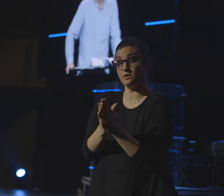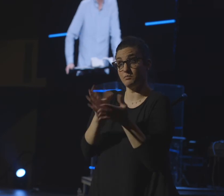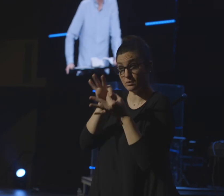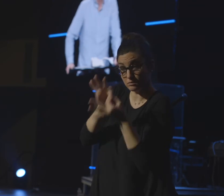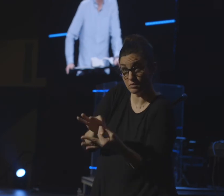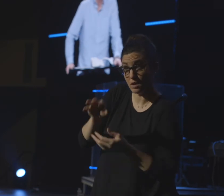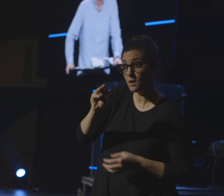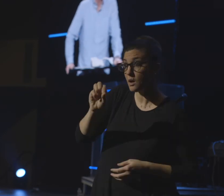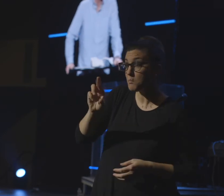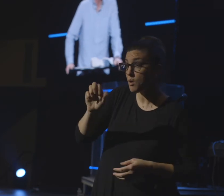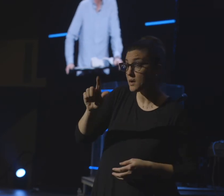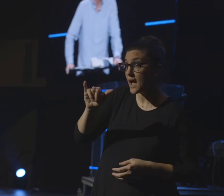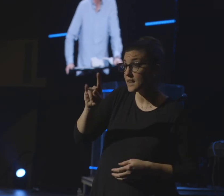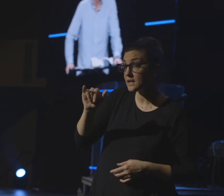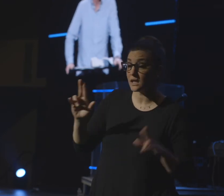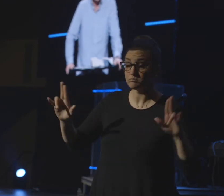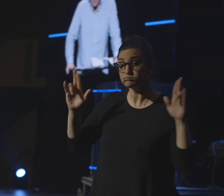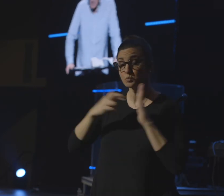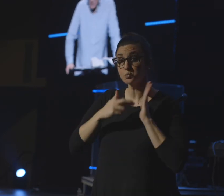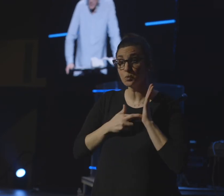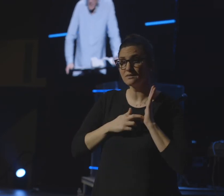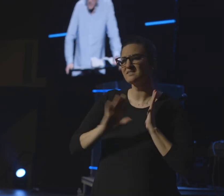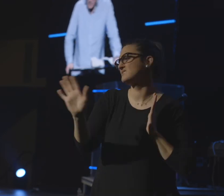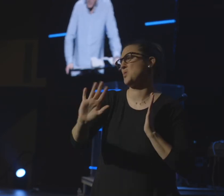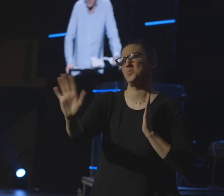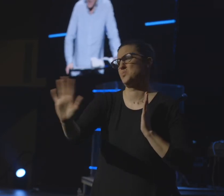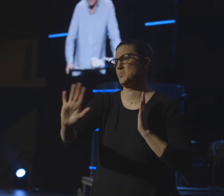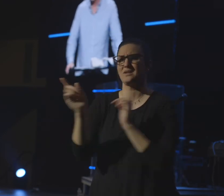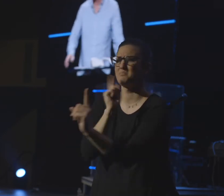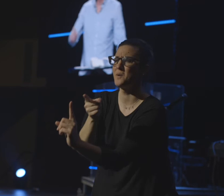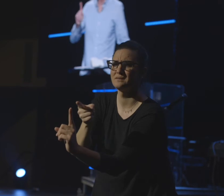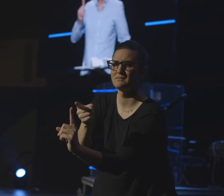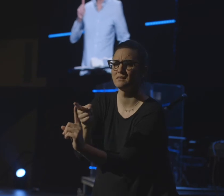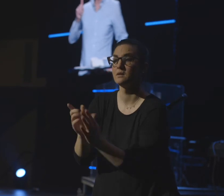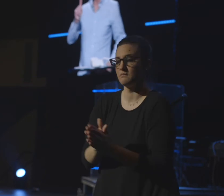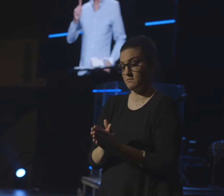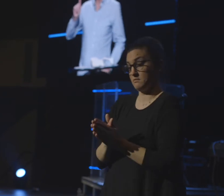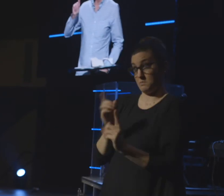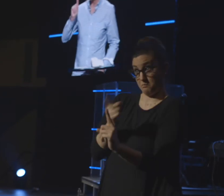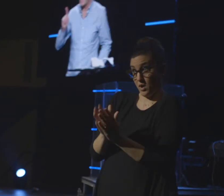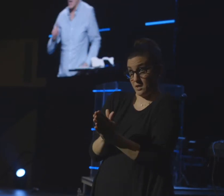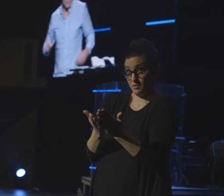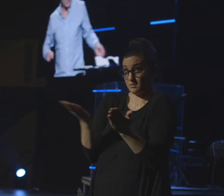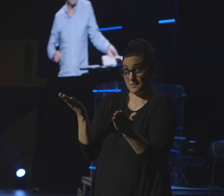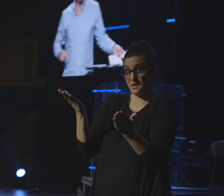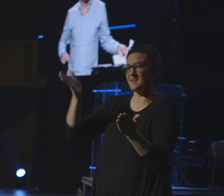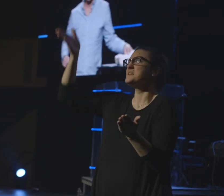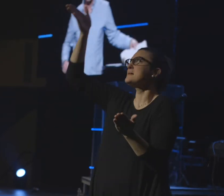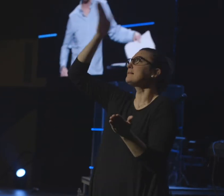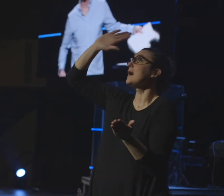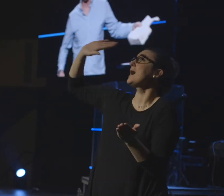about the intervention of God. It's a book about the rescue of God. It's a book about the power of